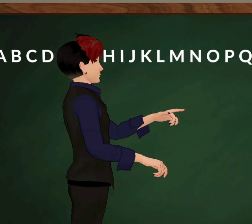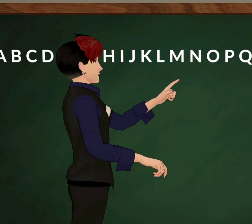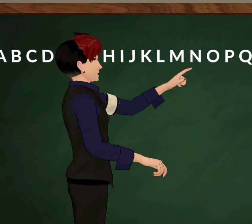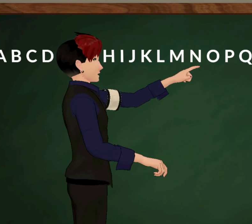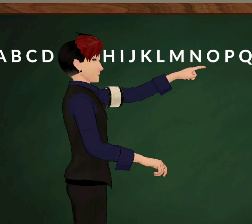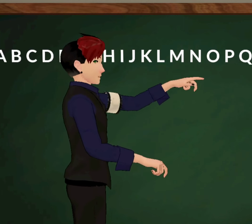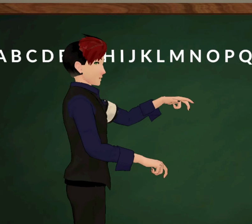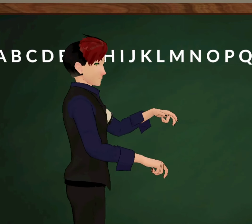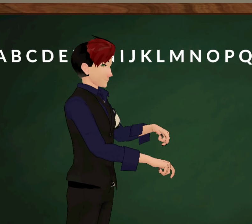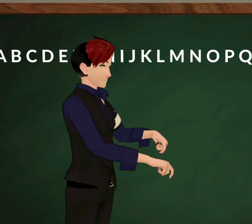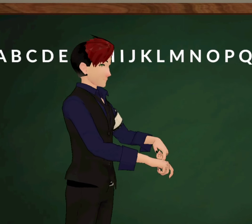Good. O.